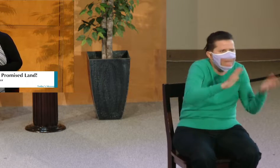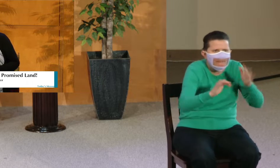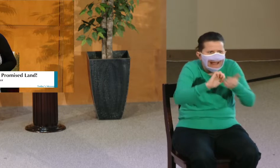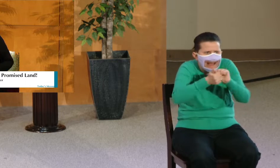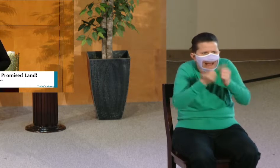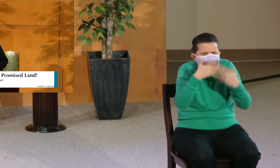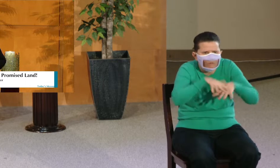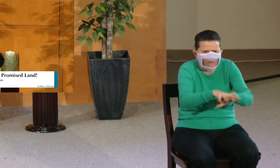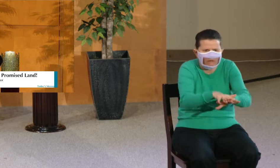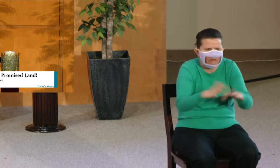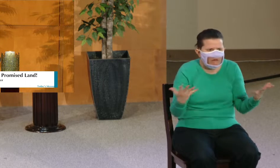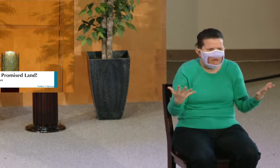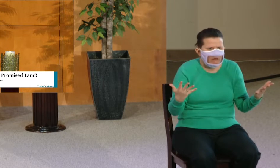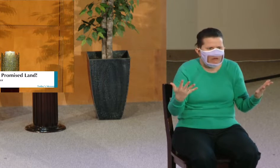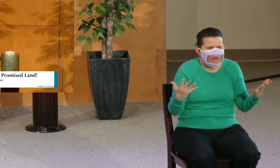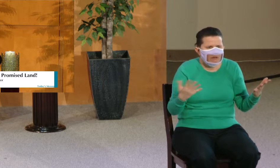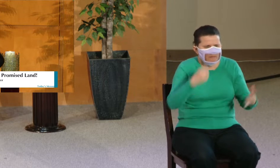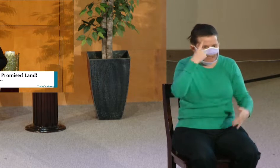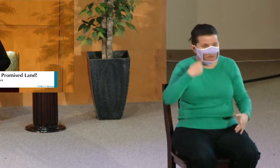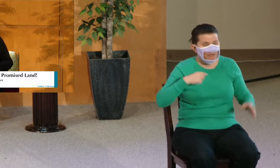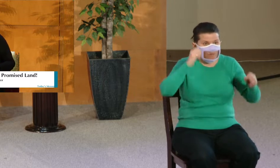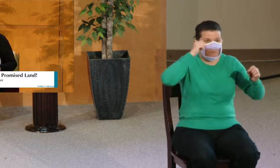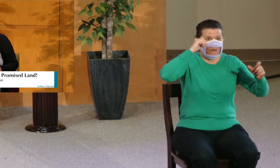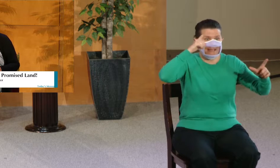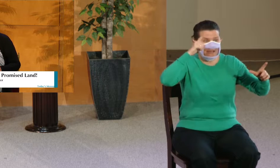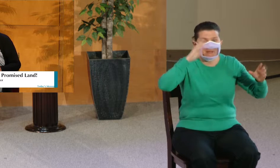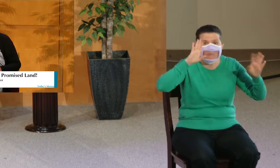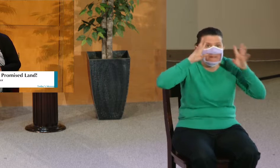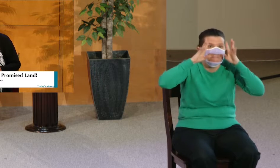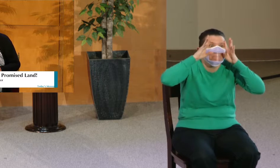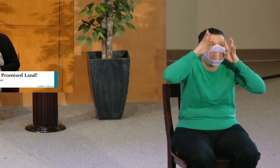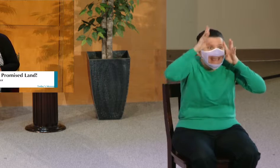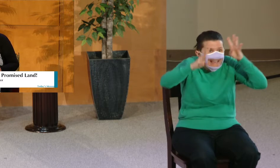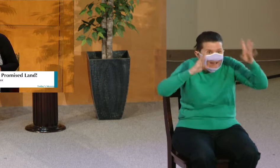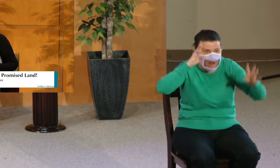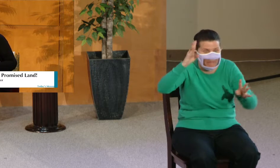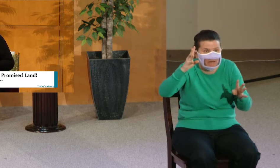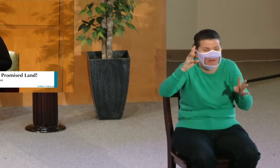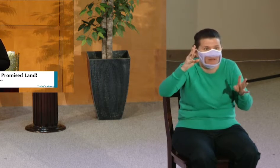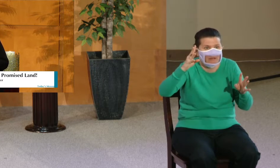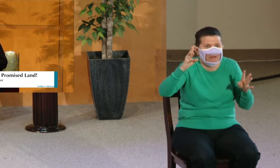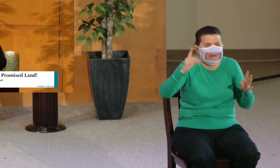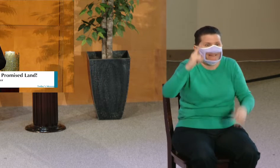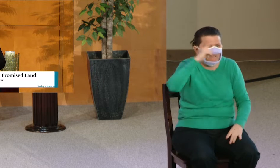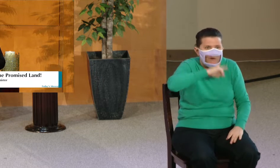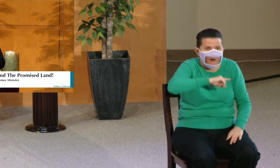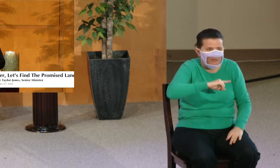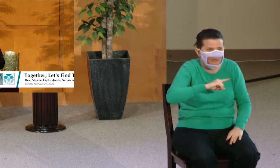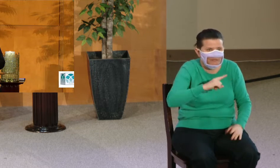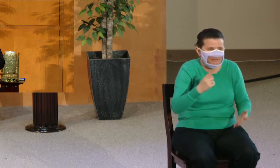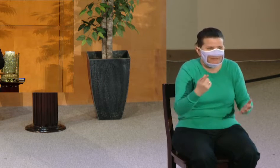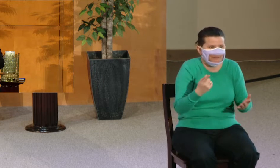up and make up untruths and false realities to make us